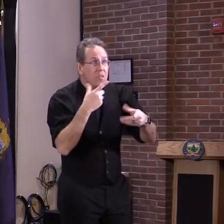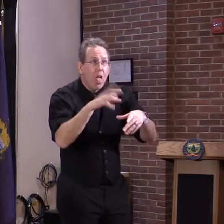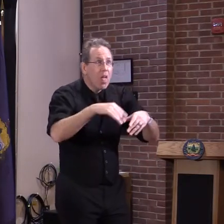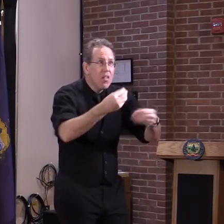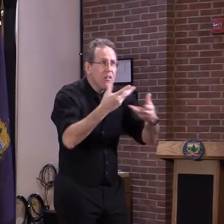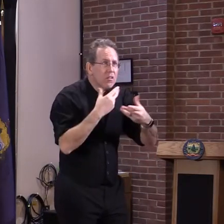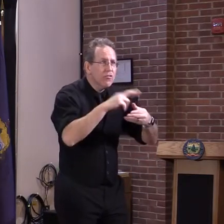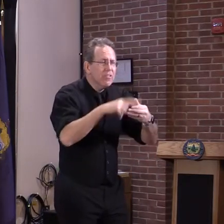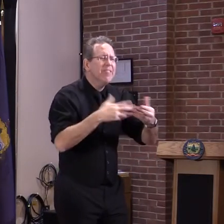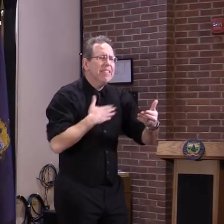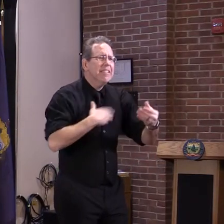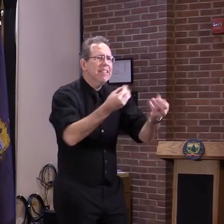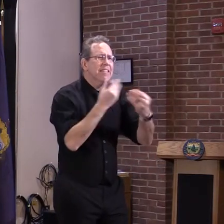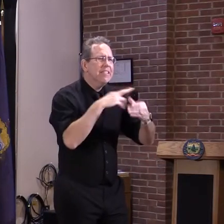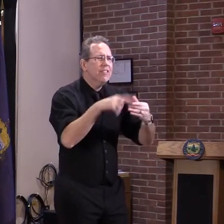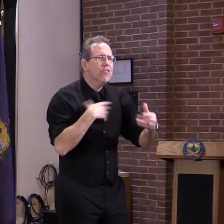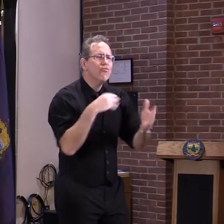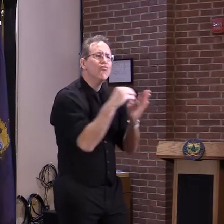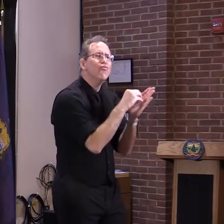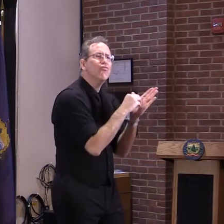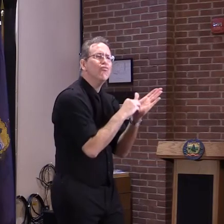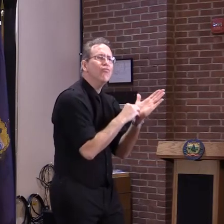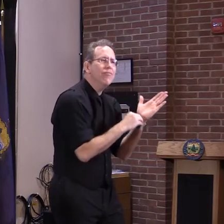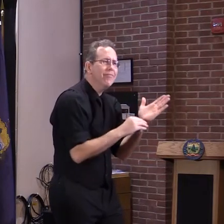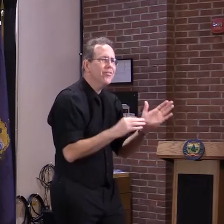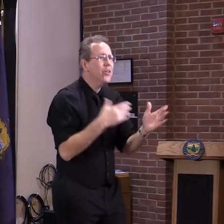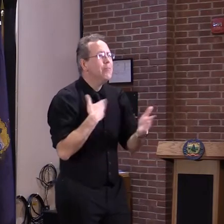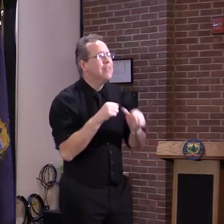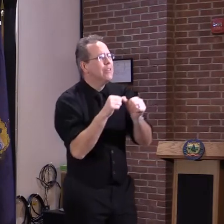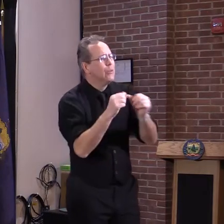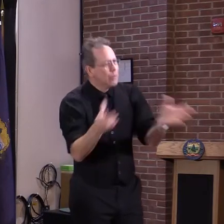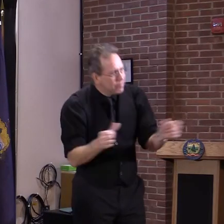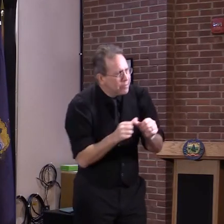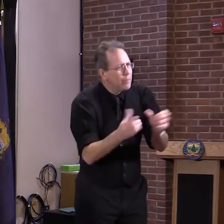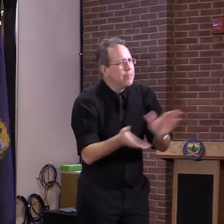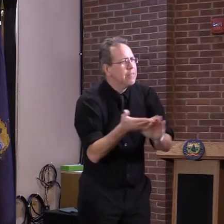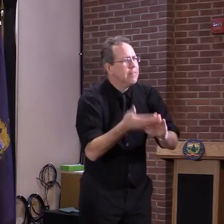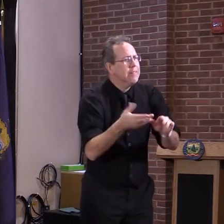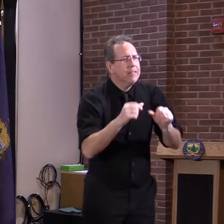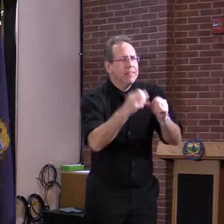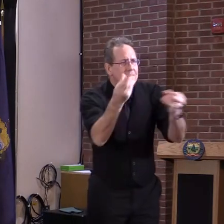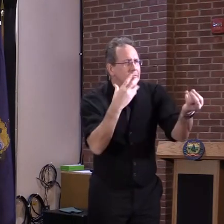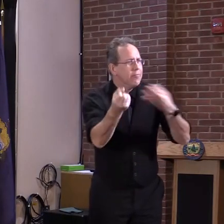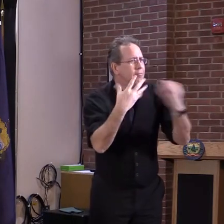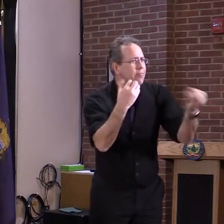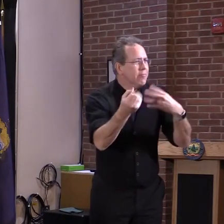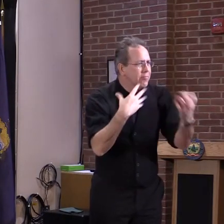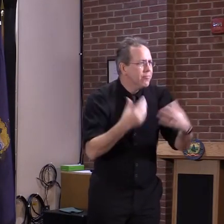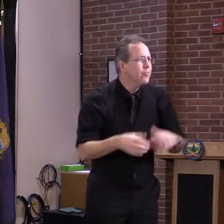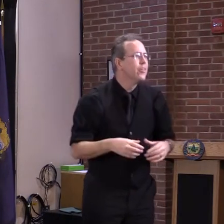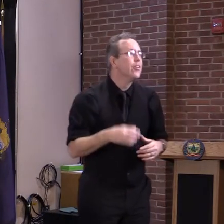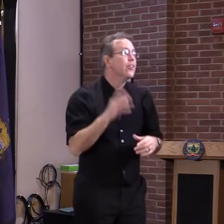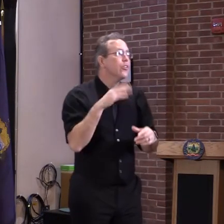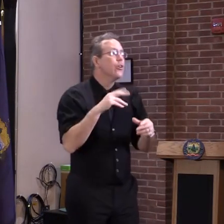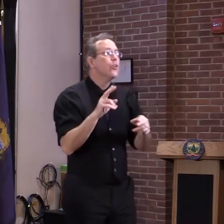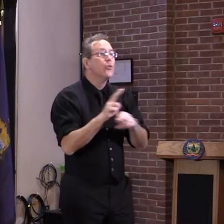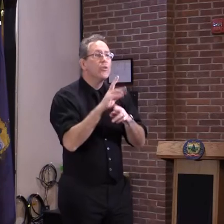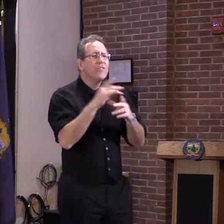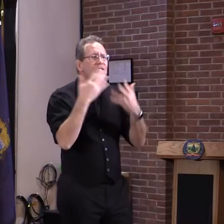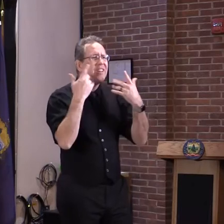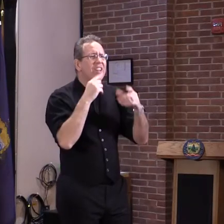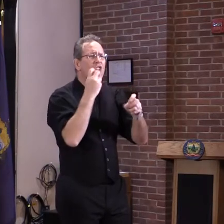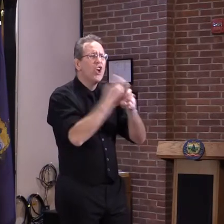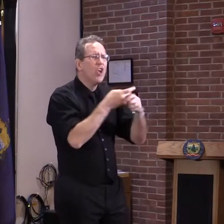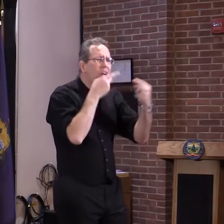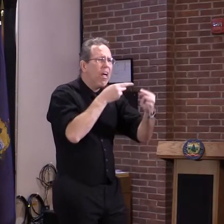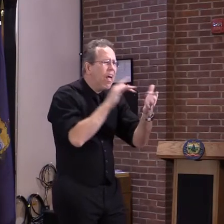doing. And would like to continue to encourage them to use that tool because it is very, very user-friendly and quick.